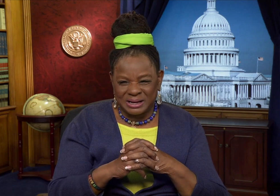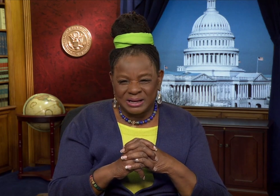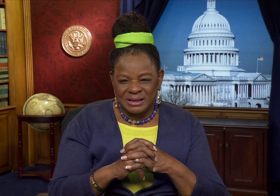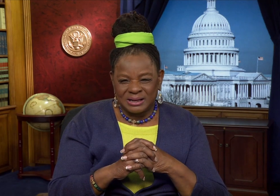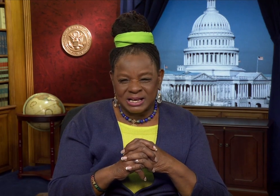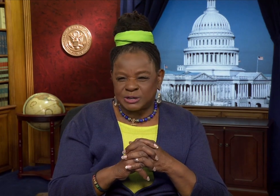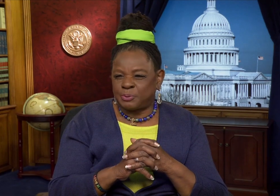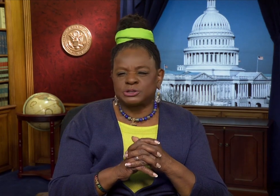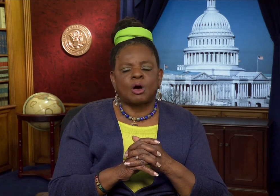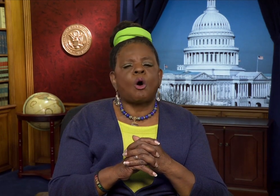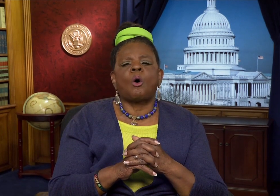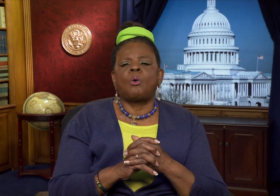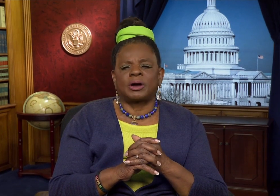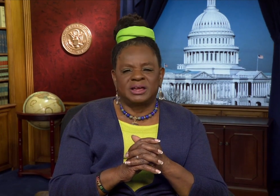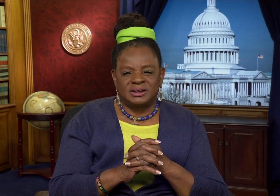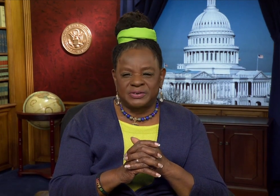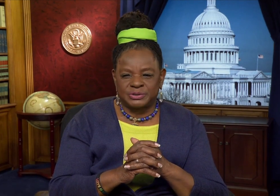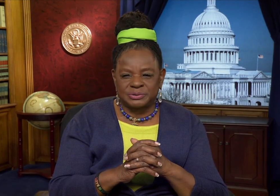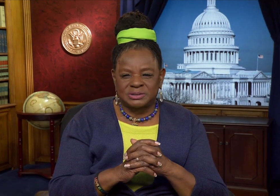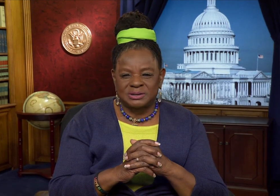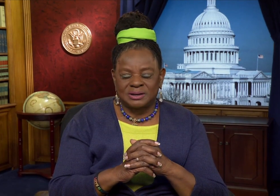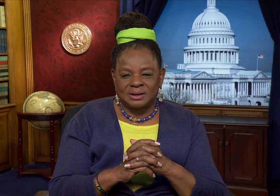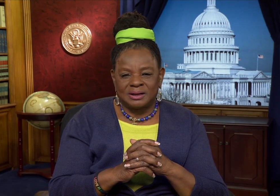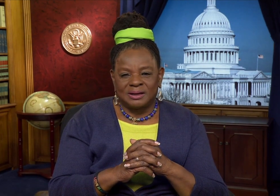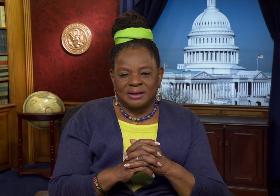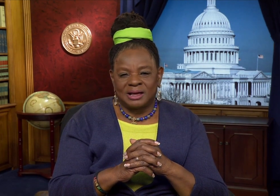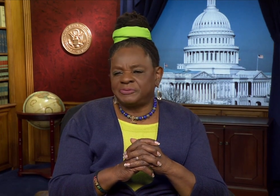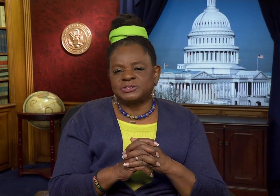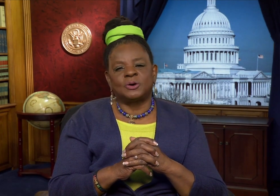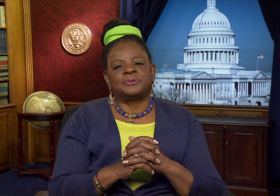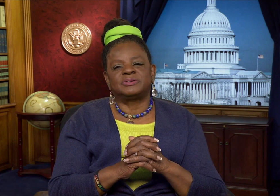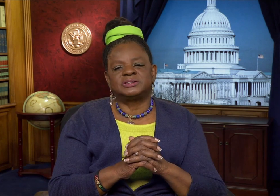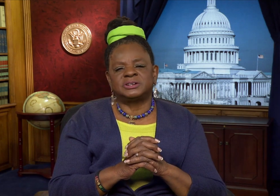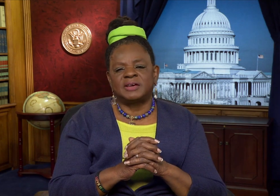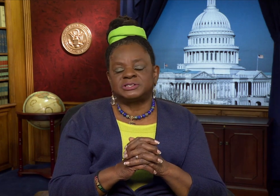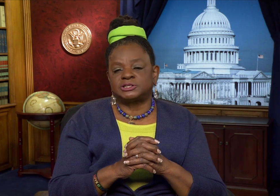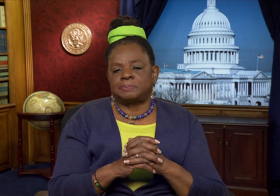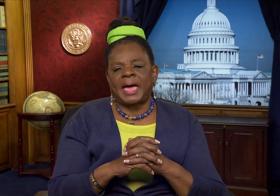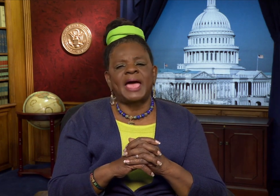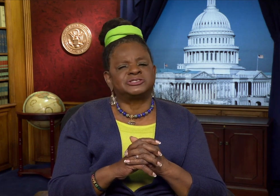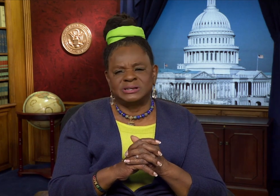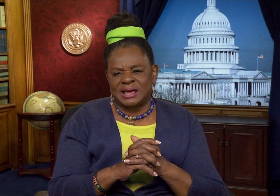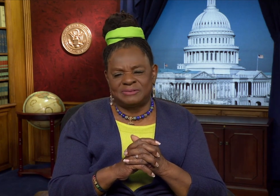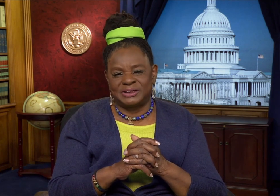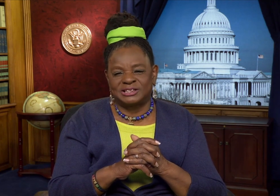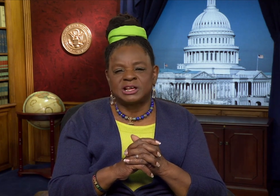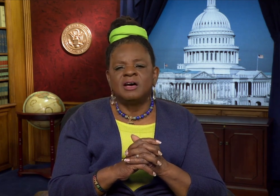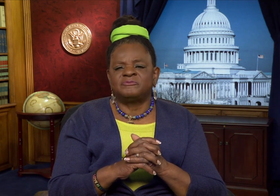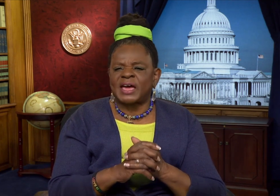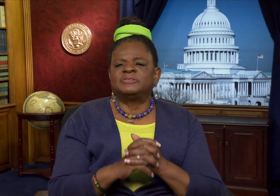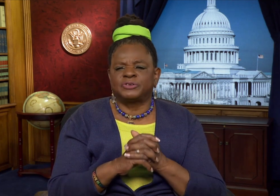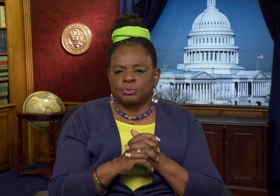economy that supports all working individuals. I feel so privileged to have such passionate